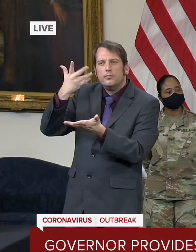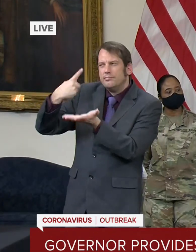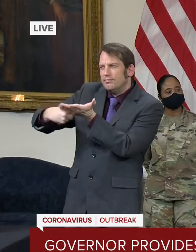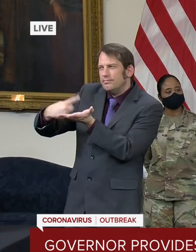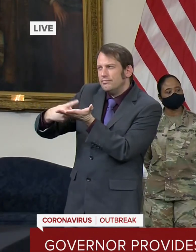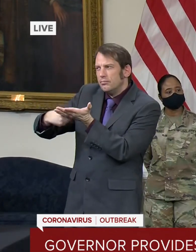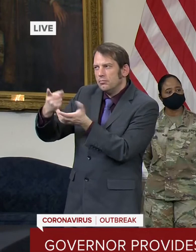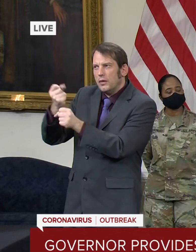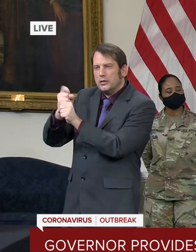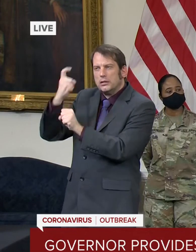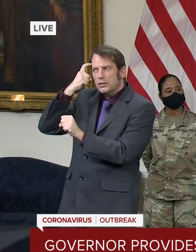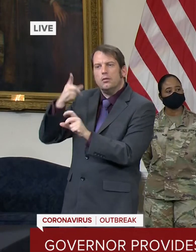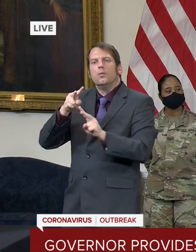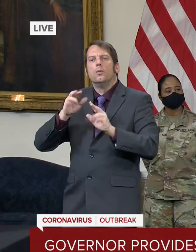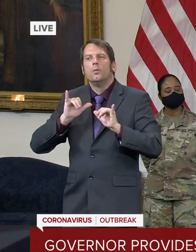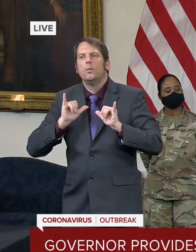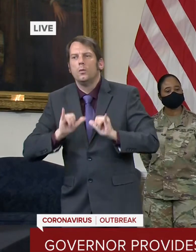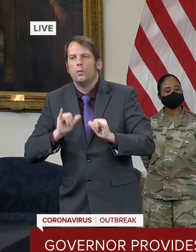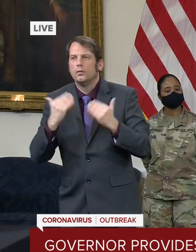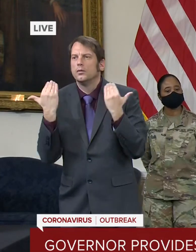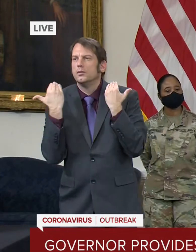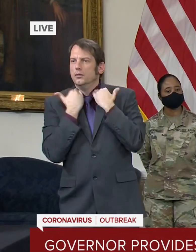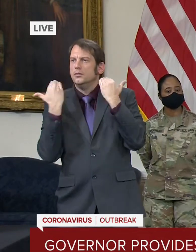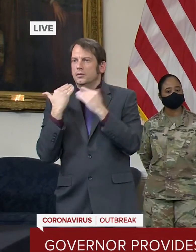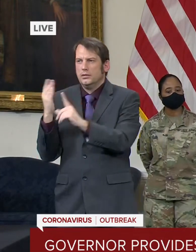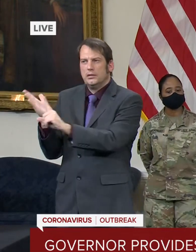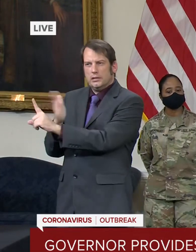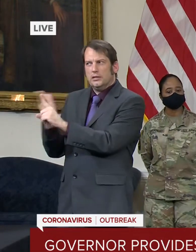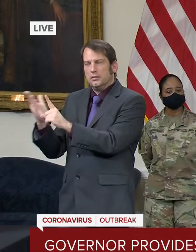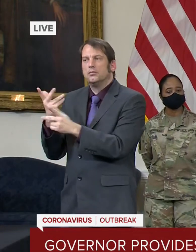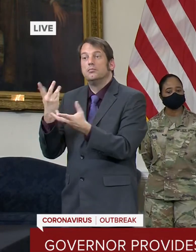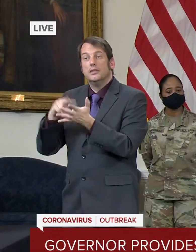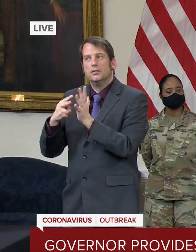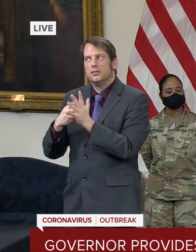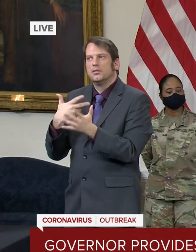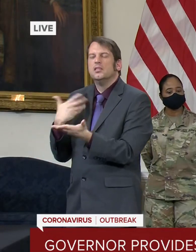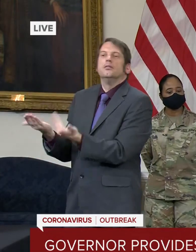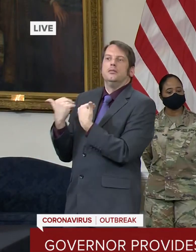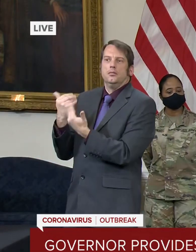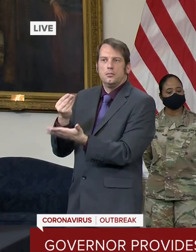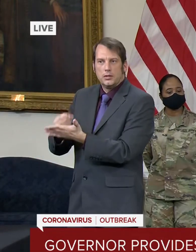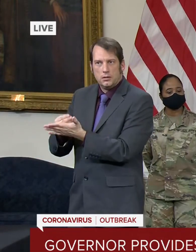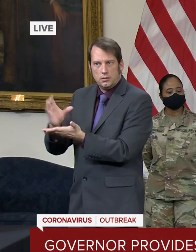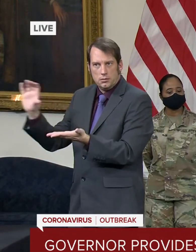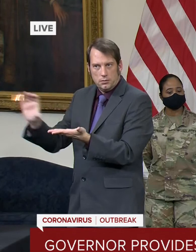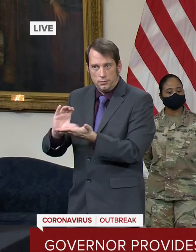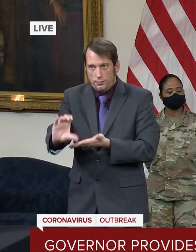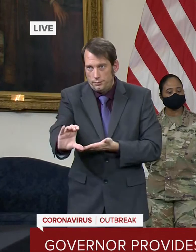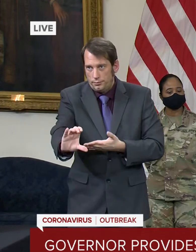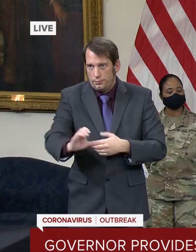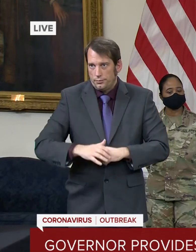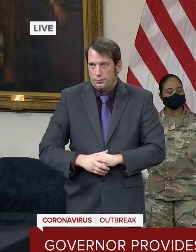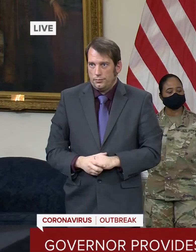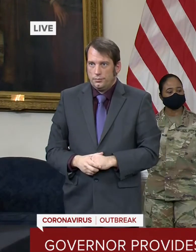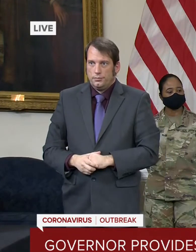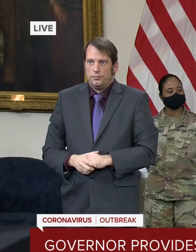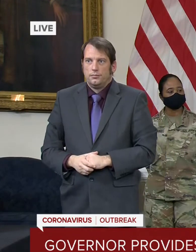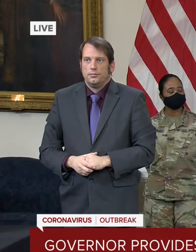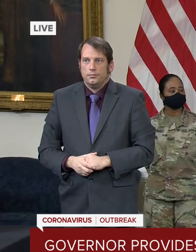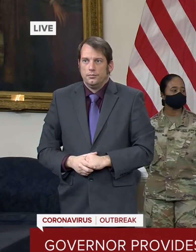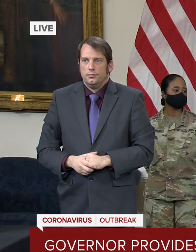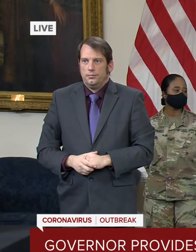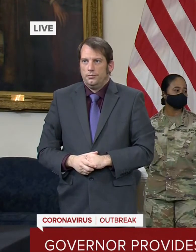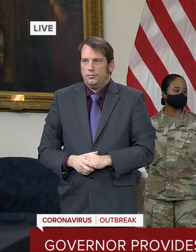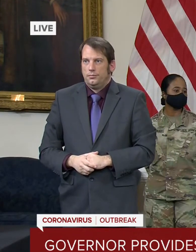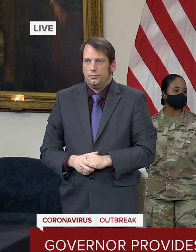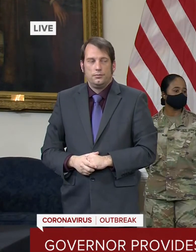historic Relief Act through. If the House has some other ideas about doing other things, perhaps they should do that with a separate piece of legislation. John, I